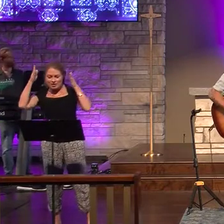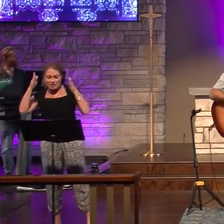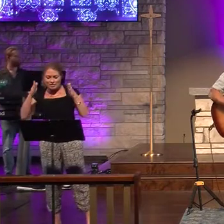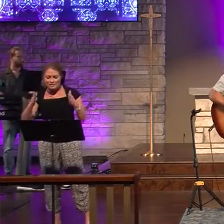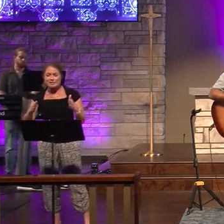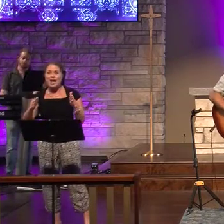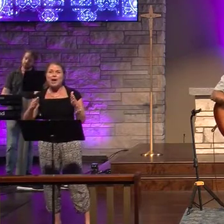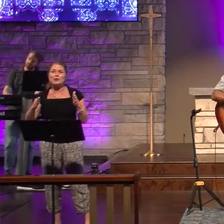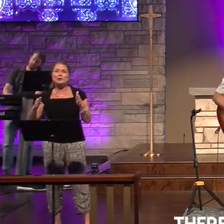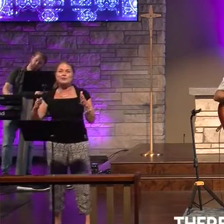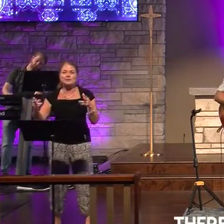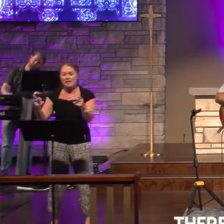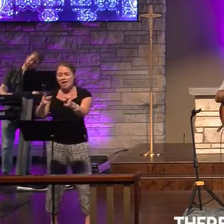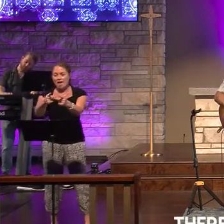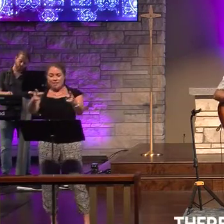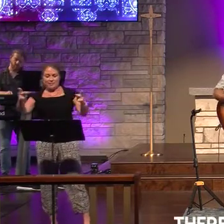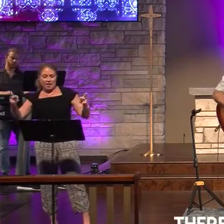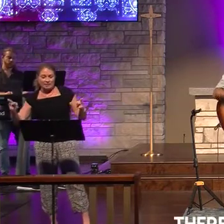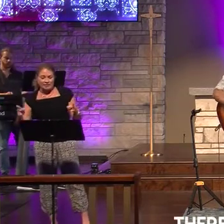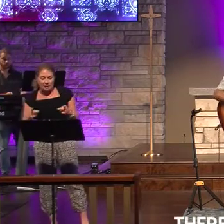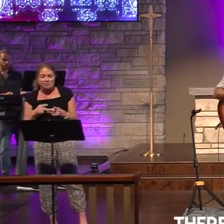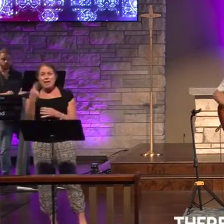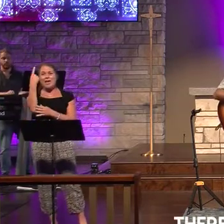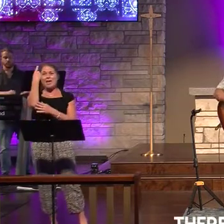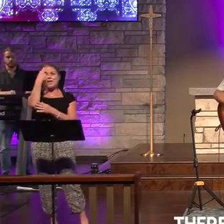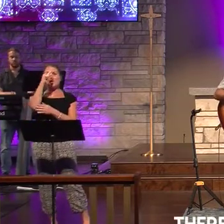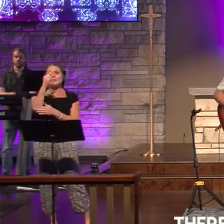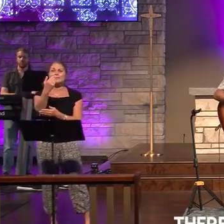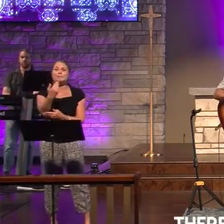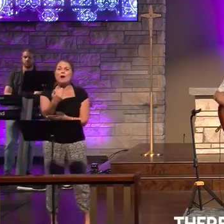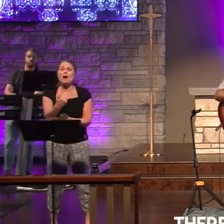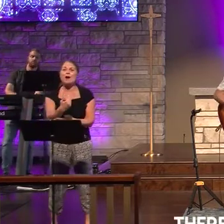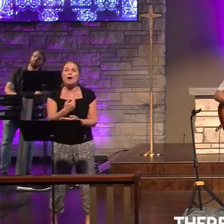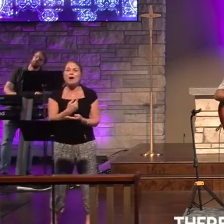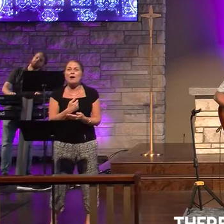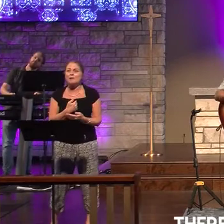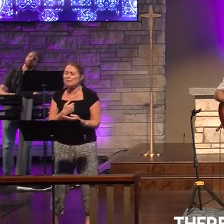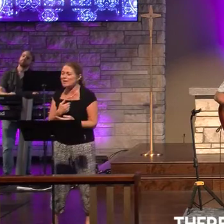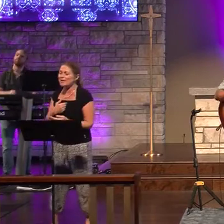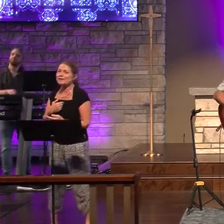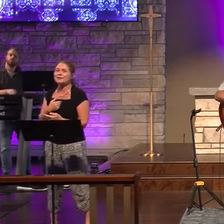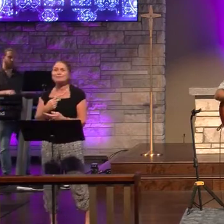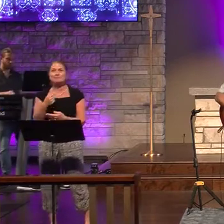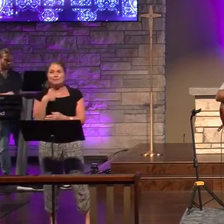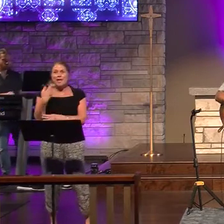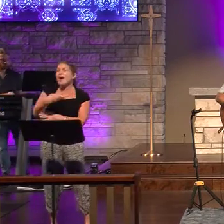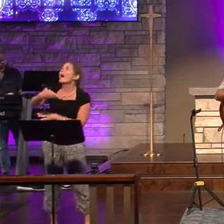There's a place for